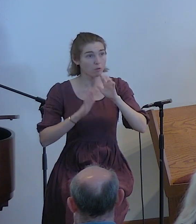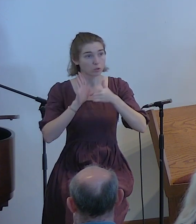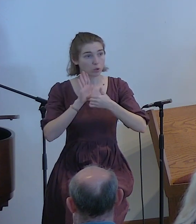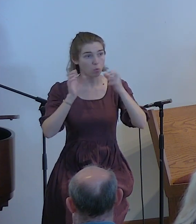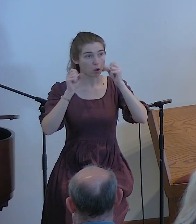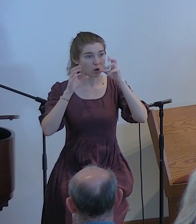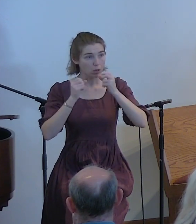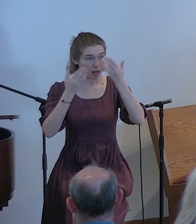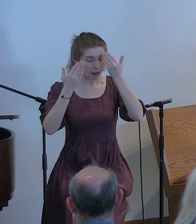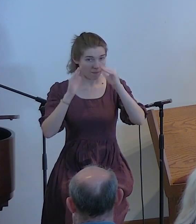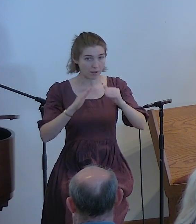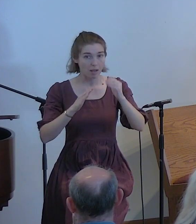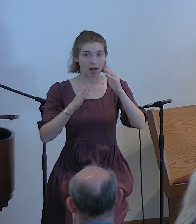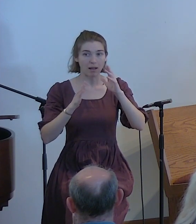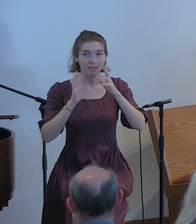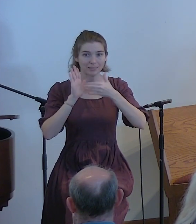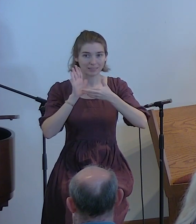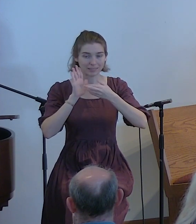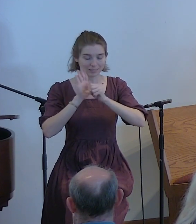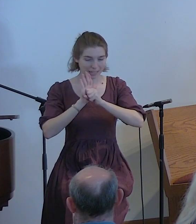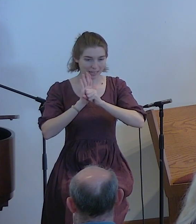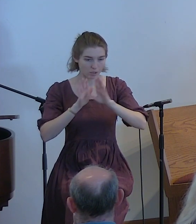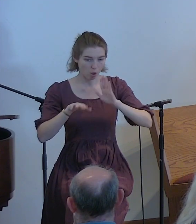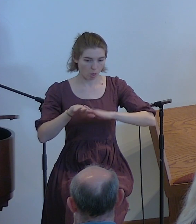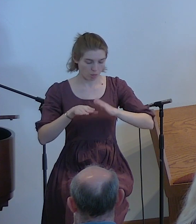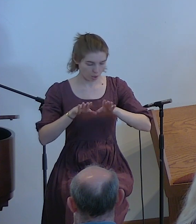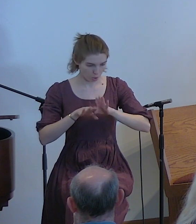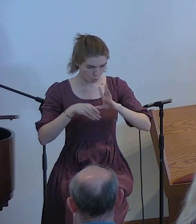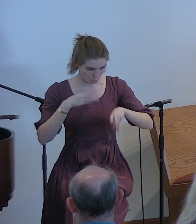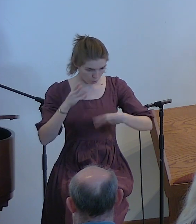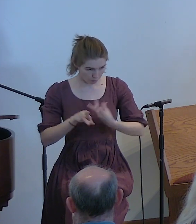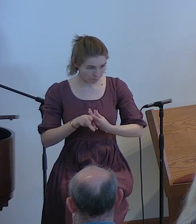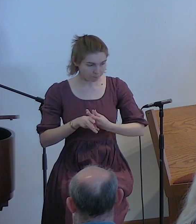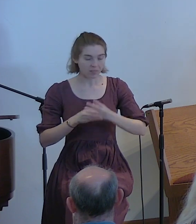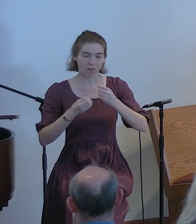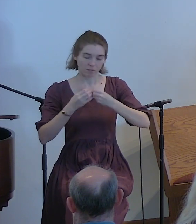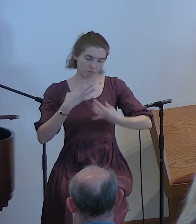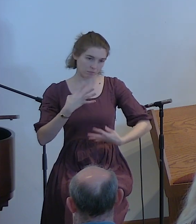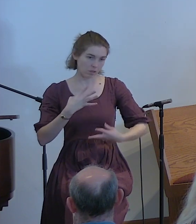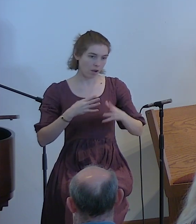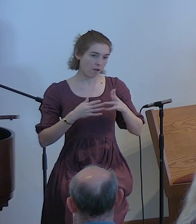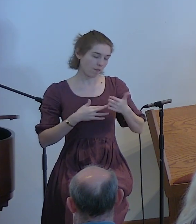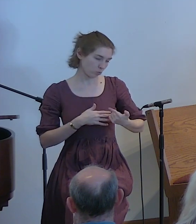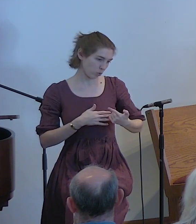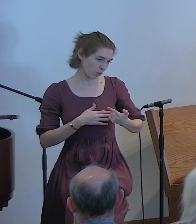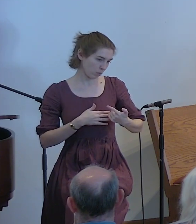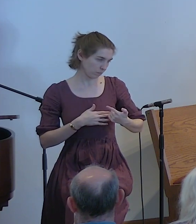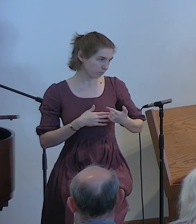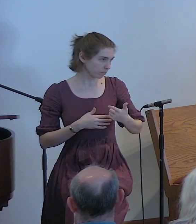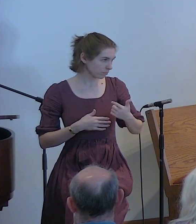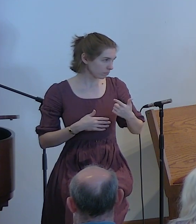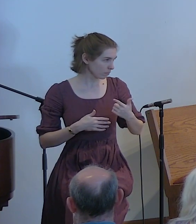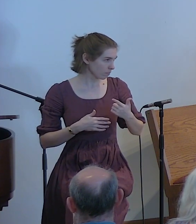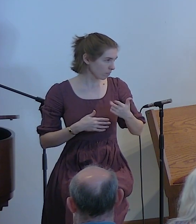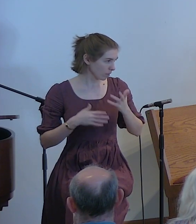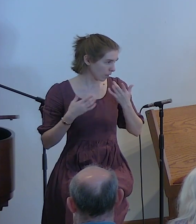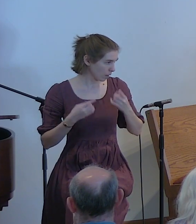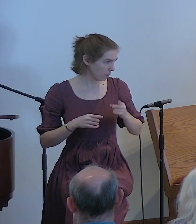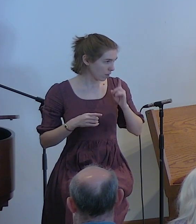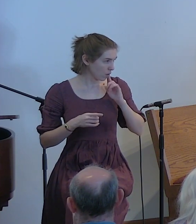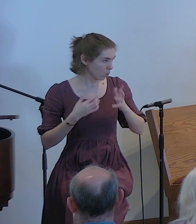wonders in heaven above and signs on this earth. And it goes on and talks to those. And verse 21 ends where there. And it shall come to pass